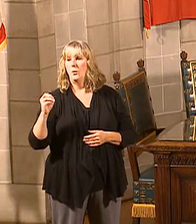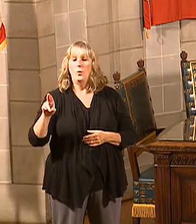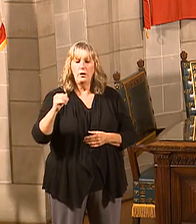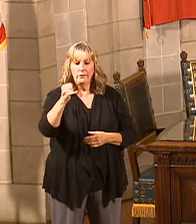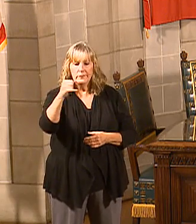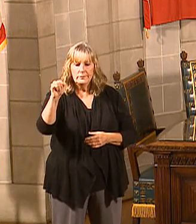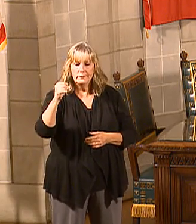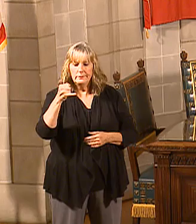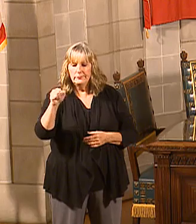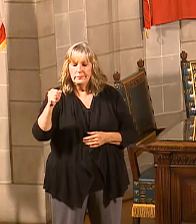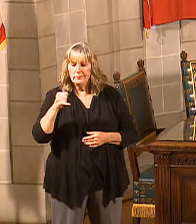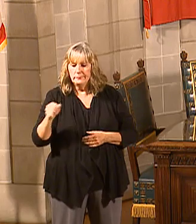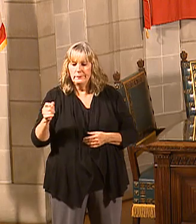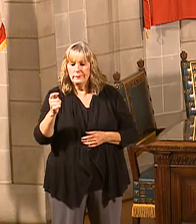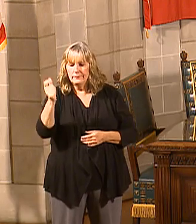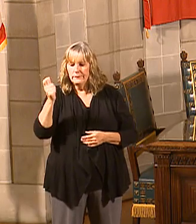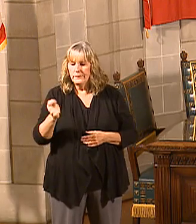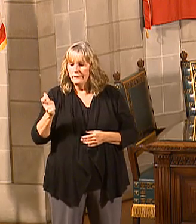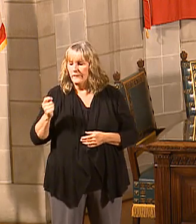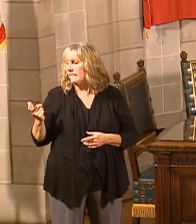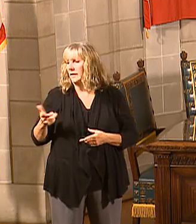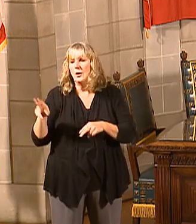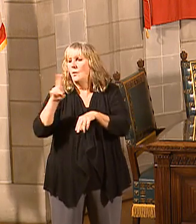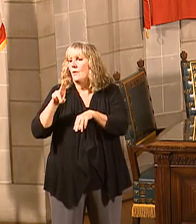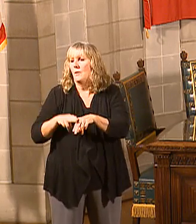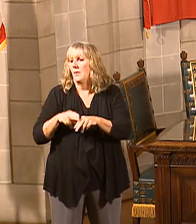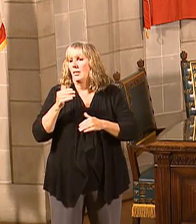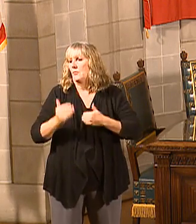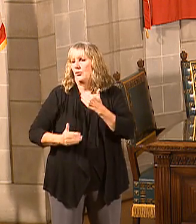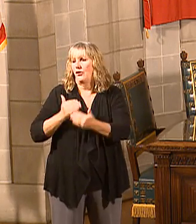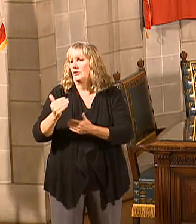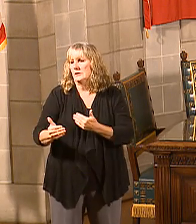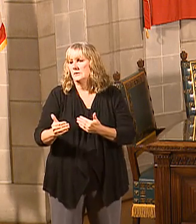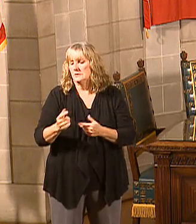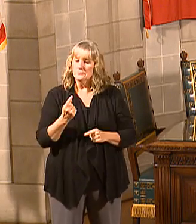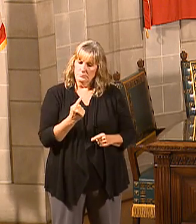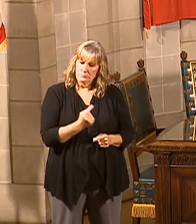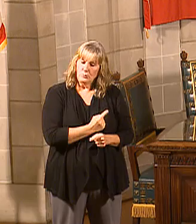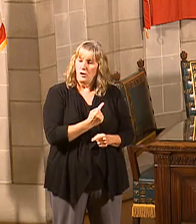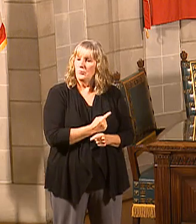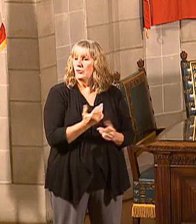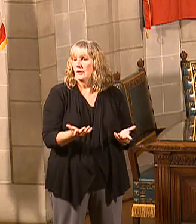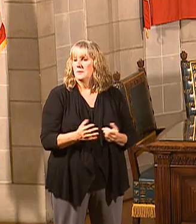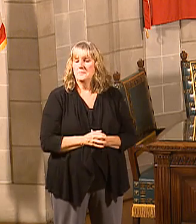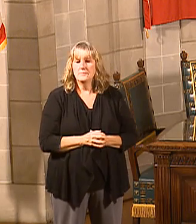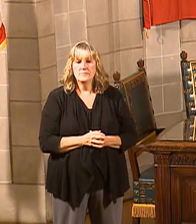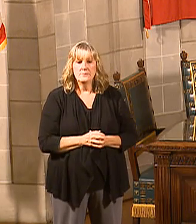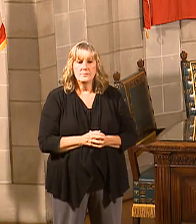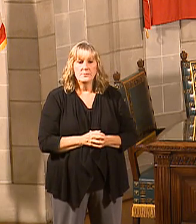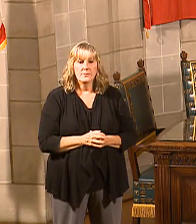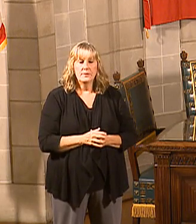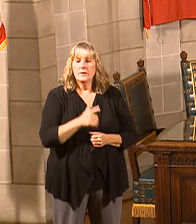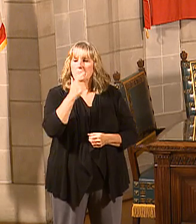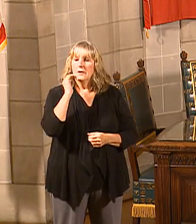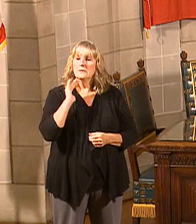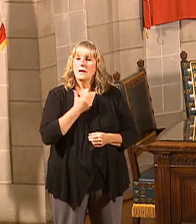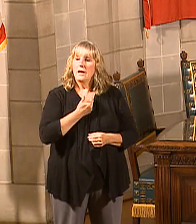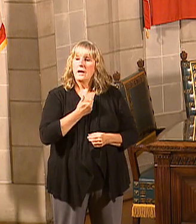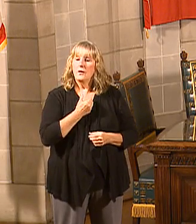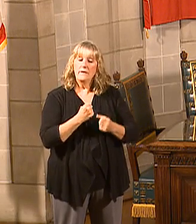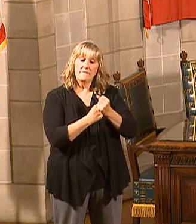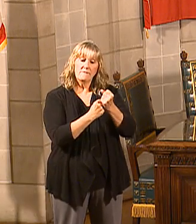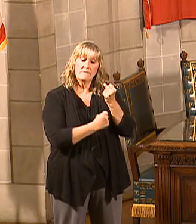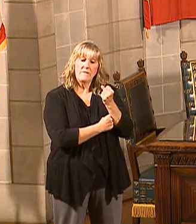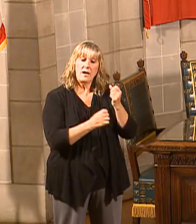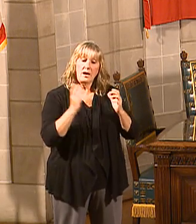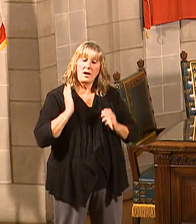normal process. So we're going to treat this just like a normal process. It's the appropriate process, given that our founders designed a